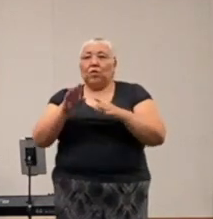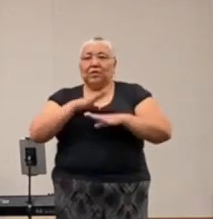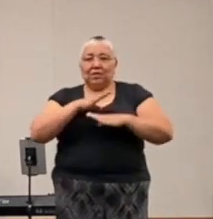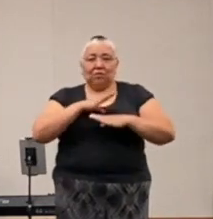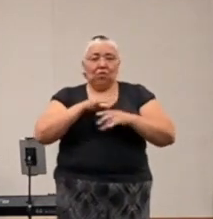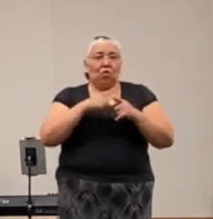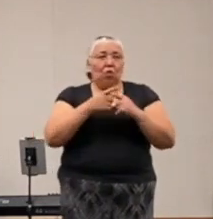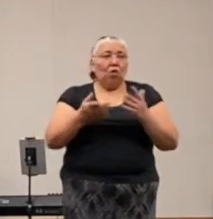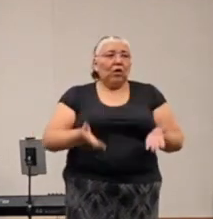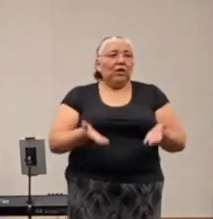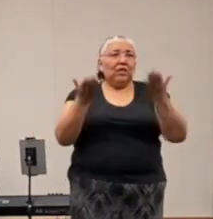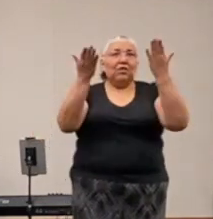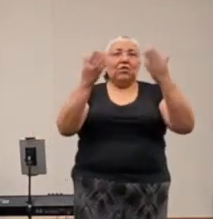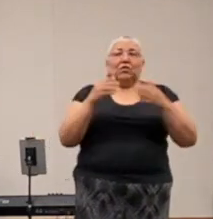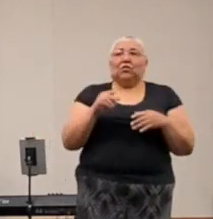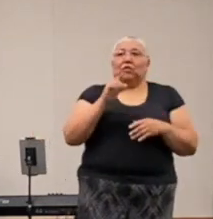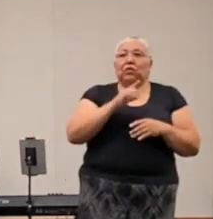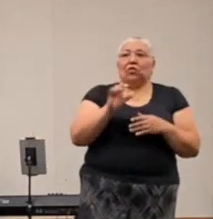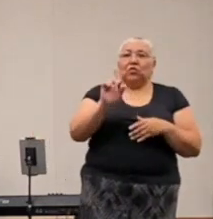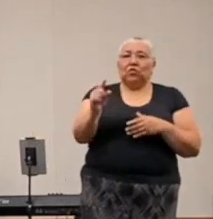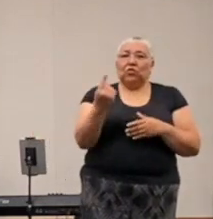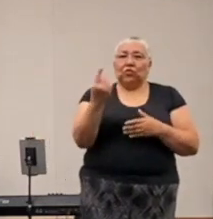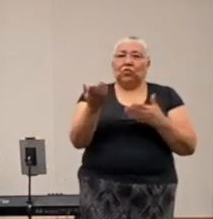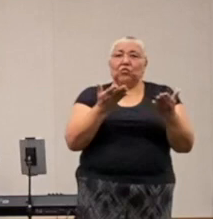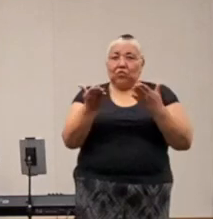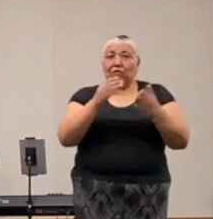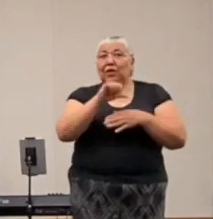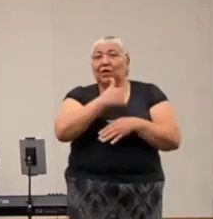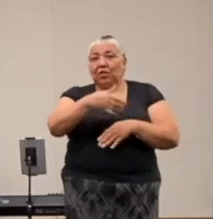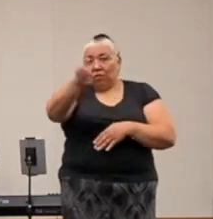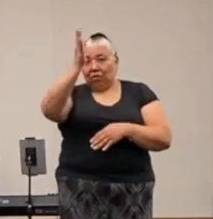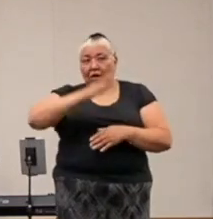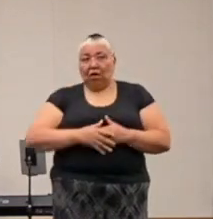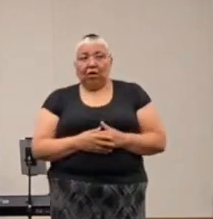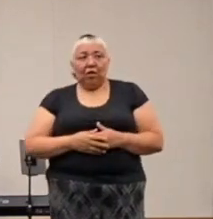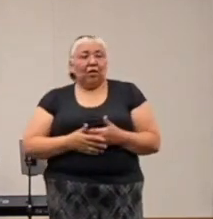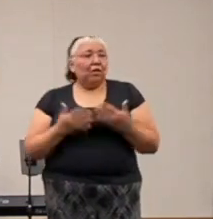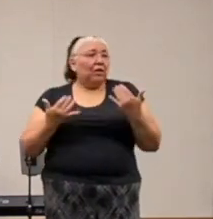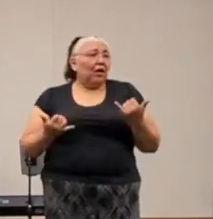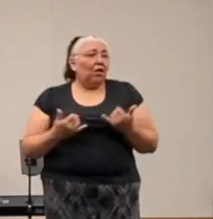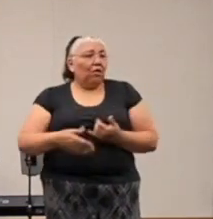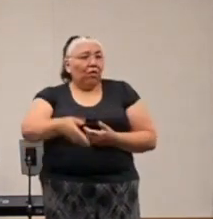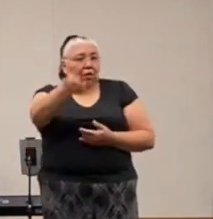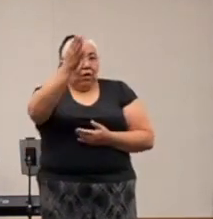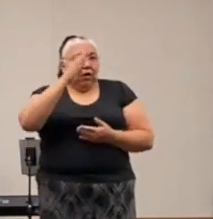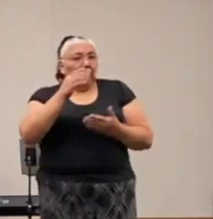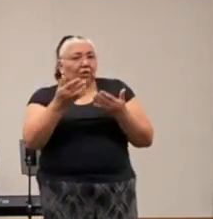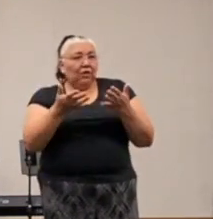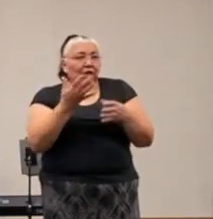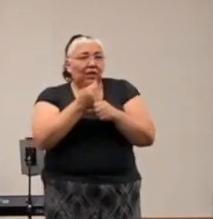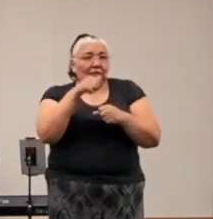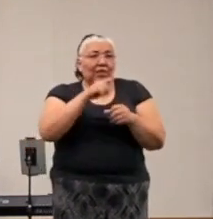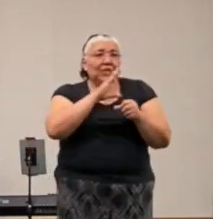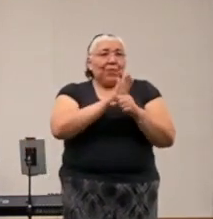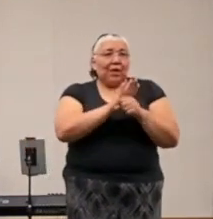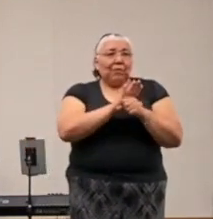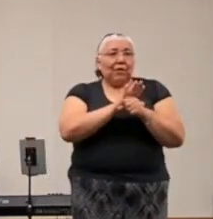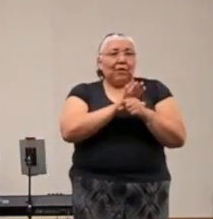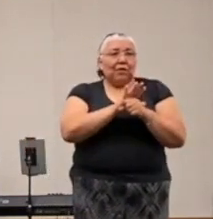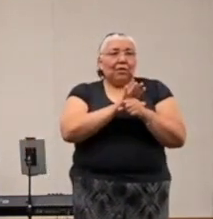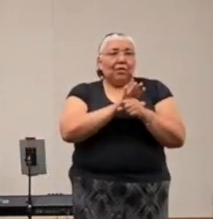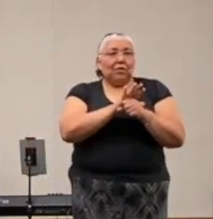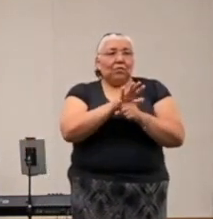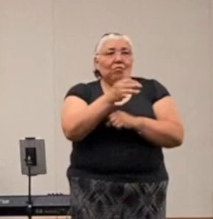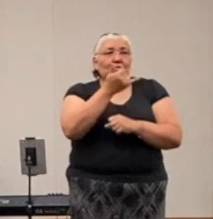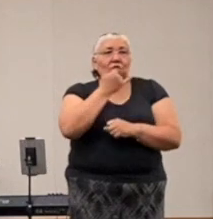or deliverance, then you are serving another God. So God, to get this commandment one wrong,